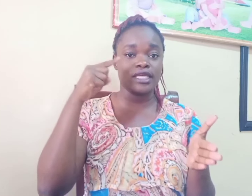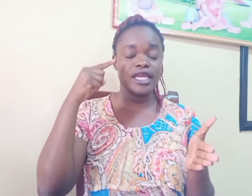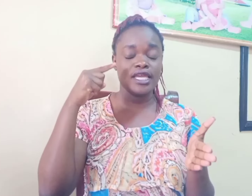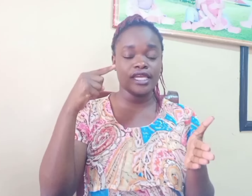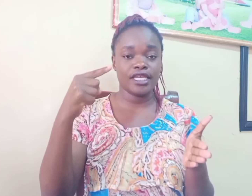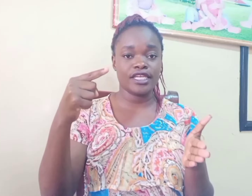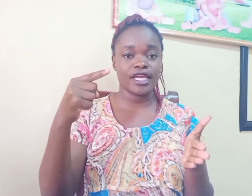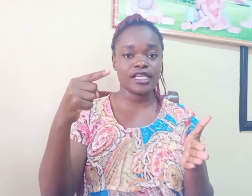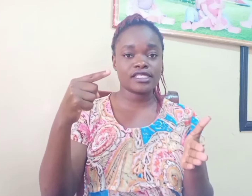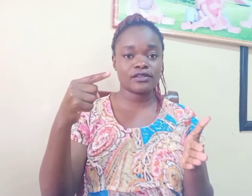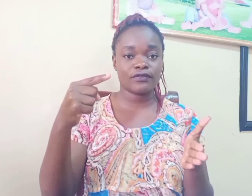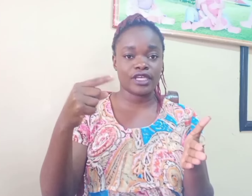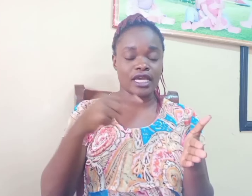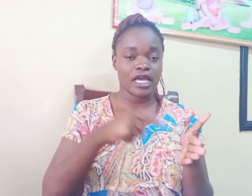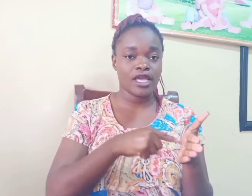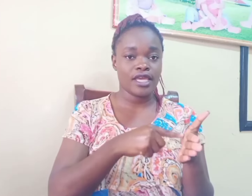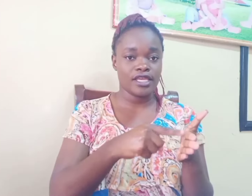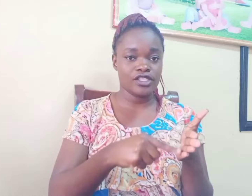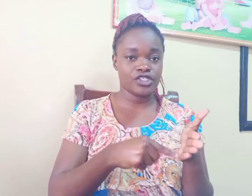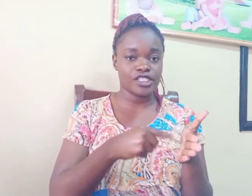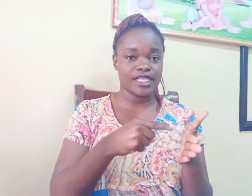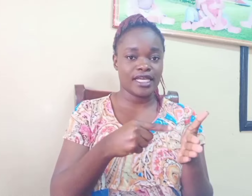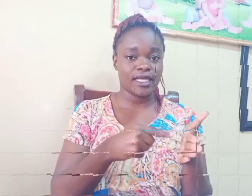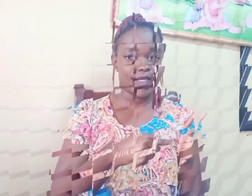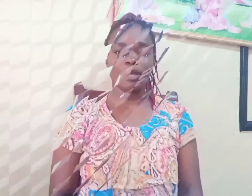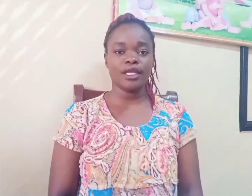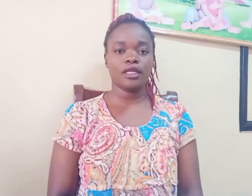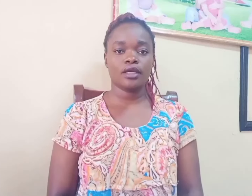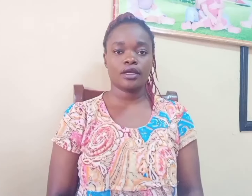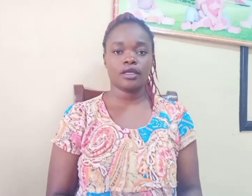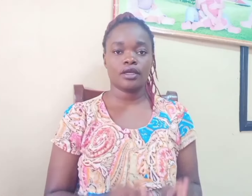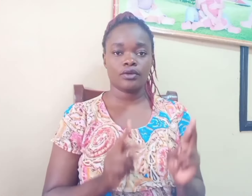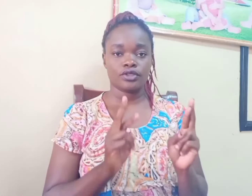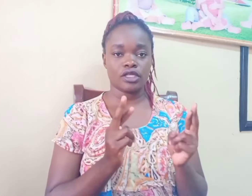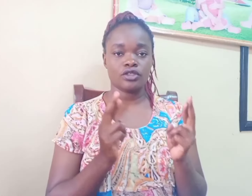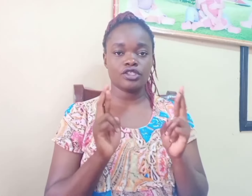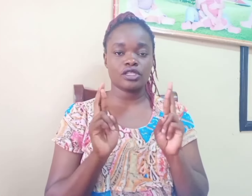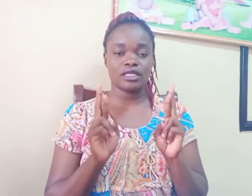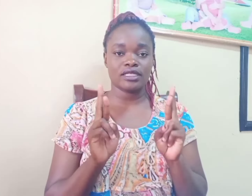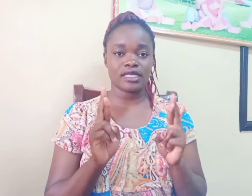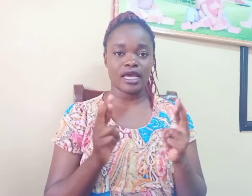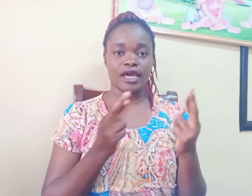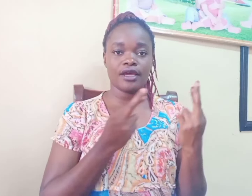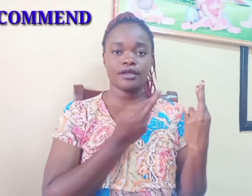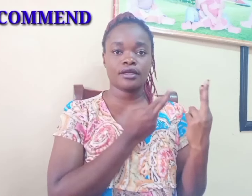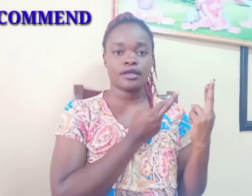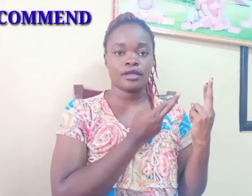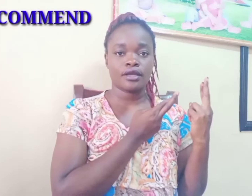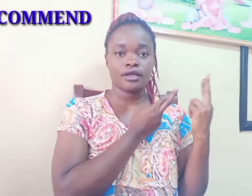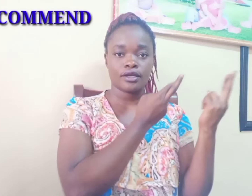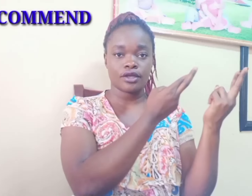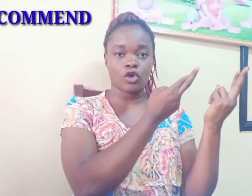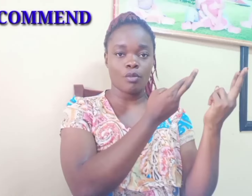the index finger. Engineer. Recommend. Shall do it with letter R.